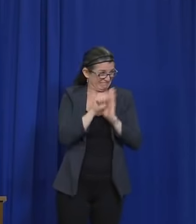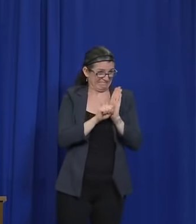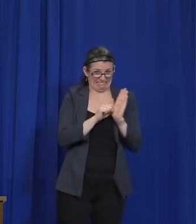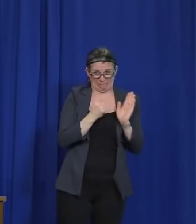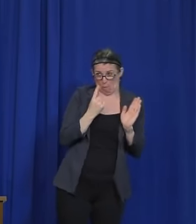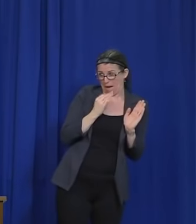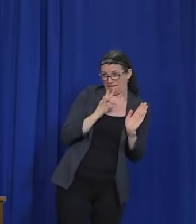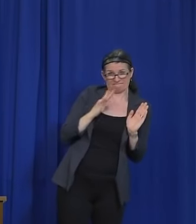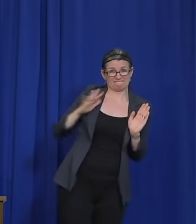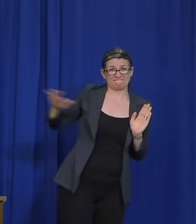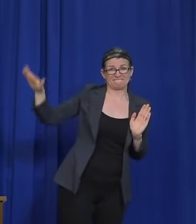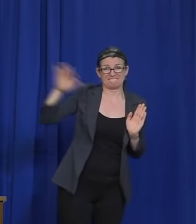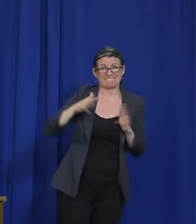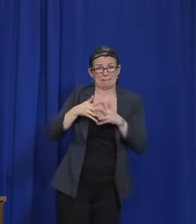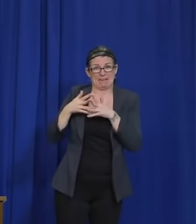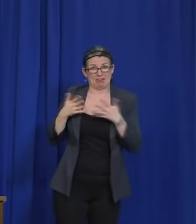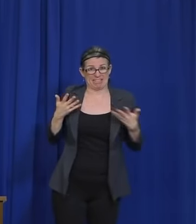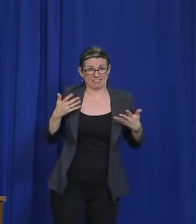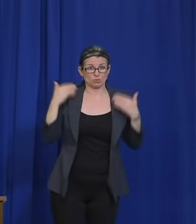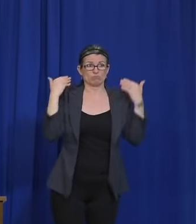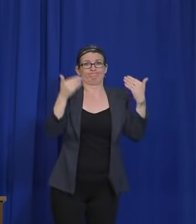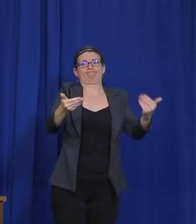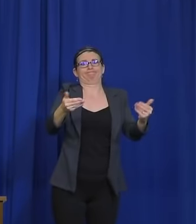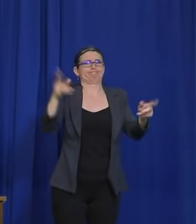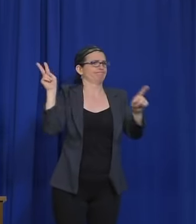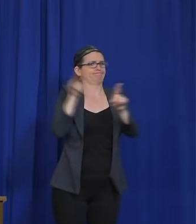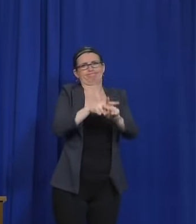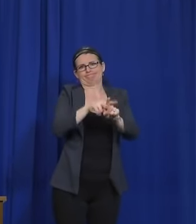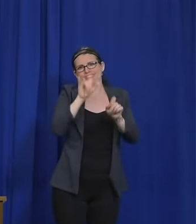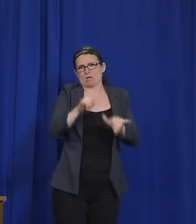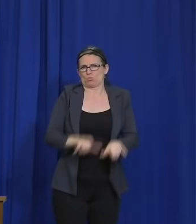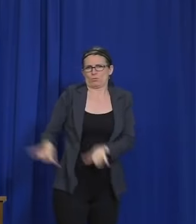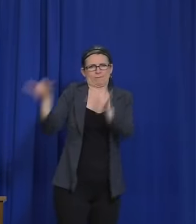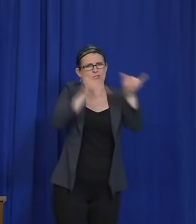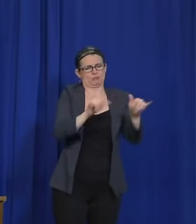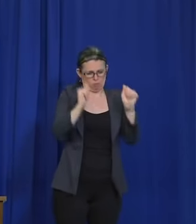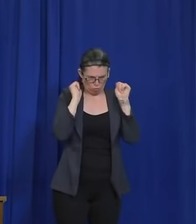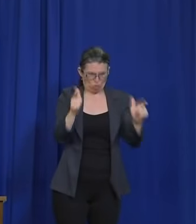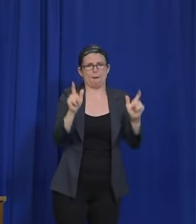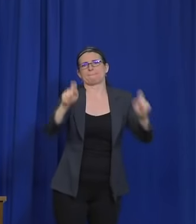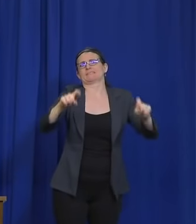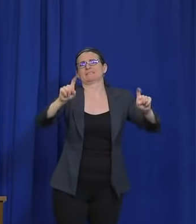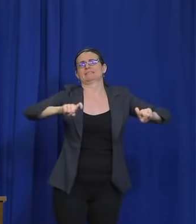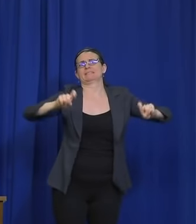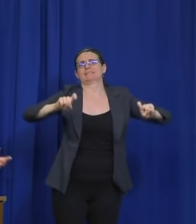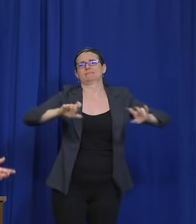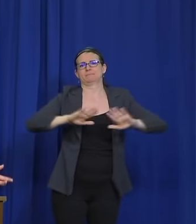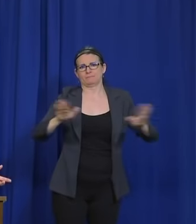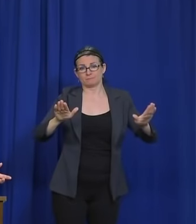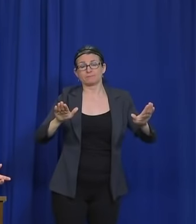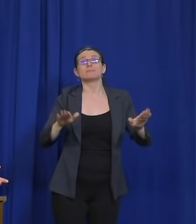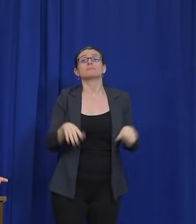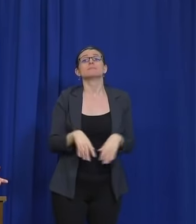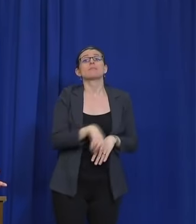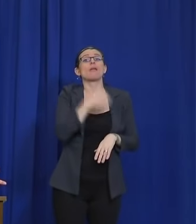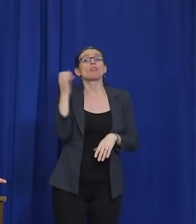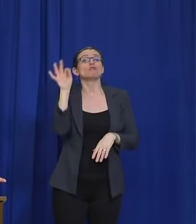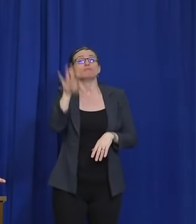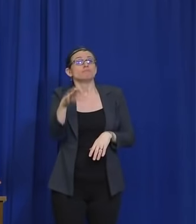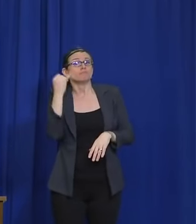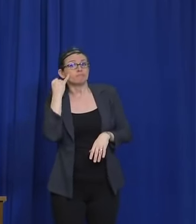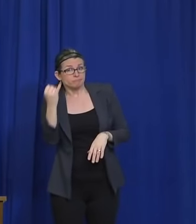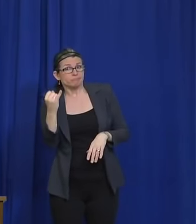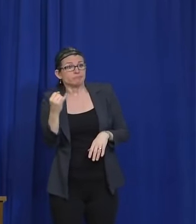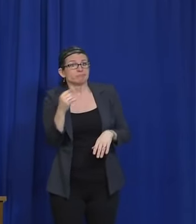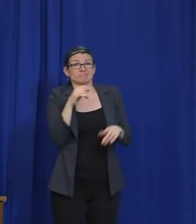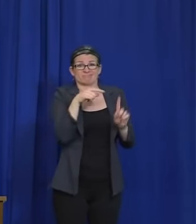preventing the spread of COVID-19. When we look at the other strategies that are being contemplated, the framework that was put out 10 days